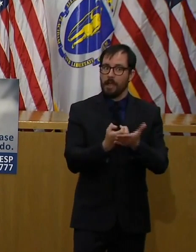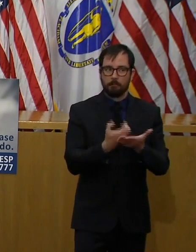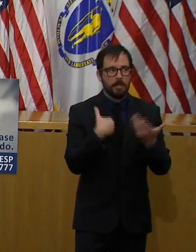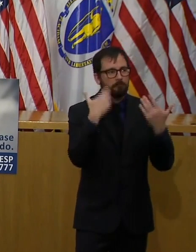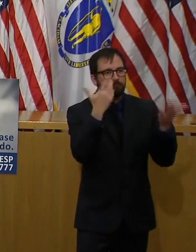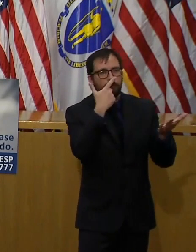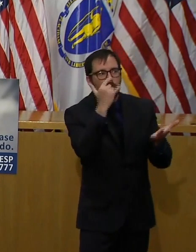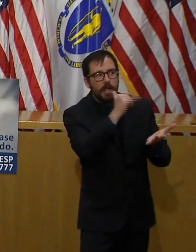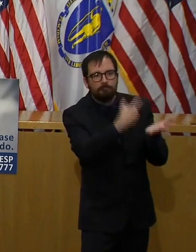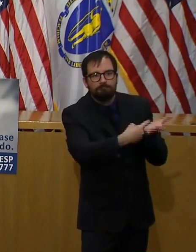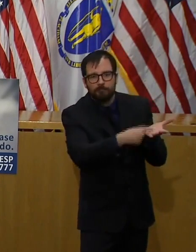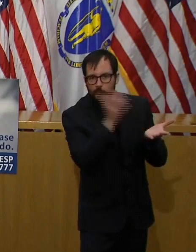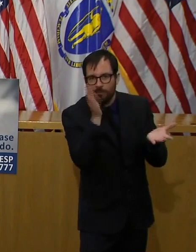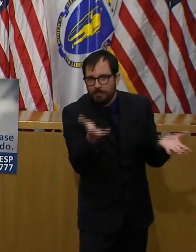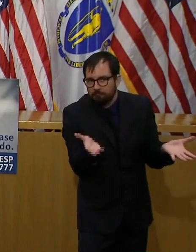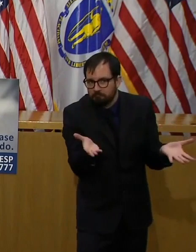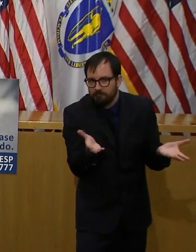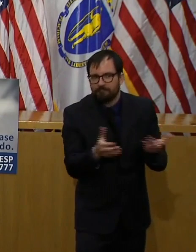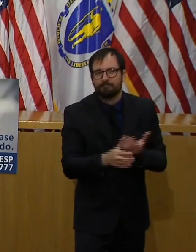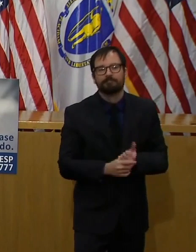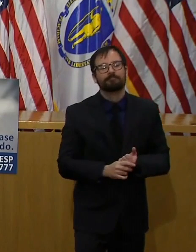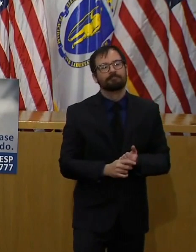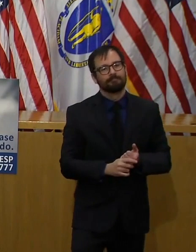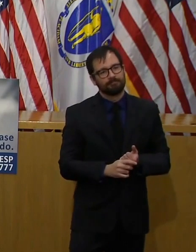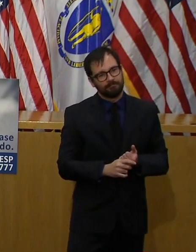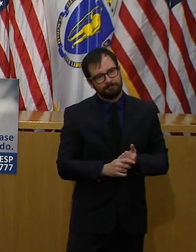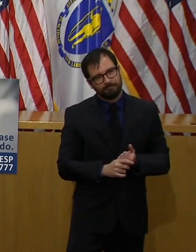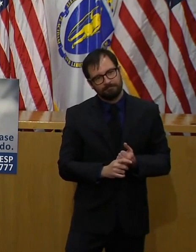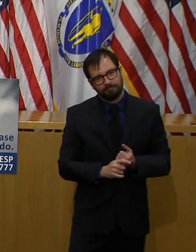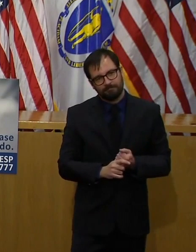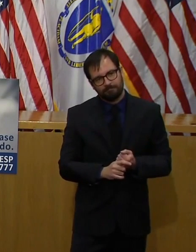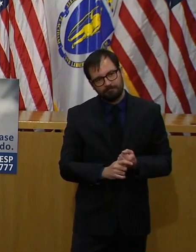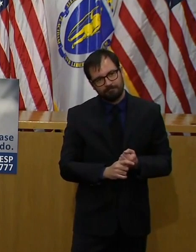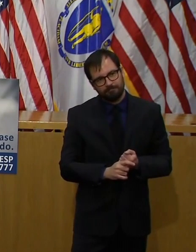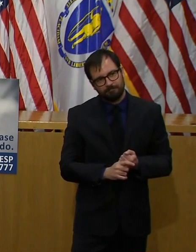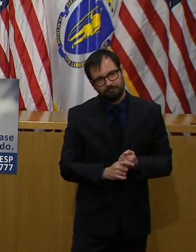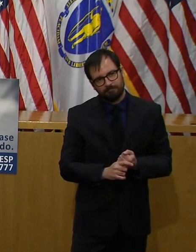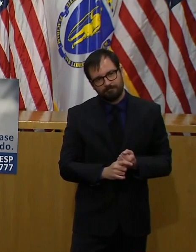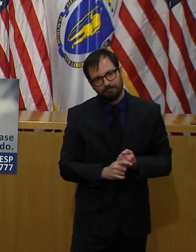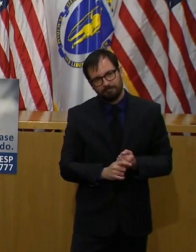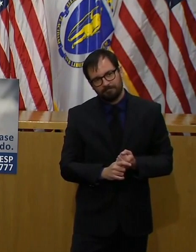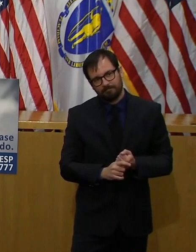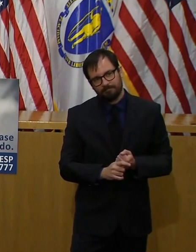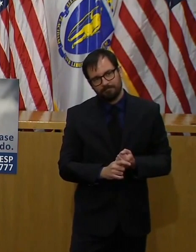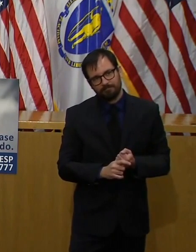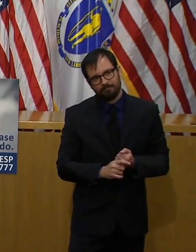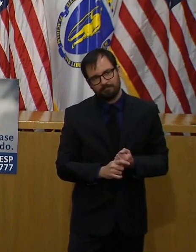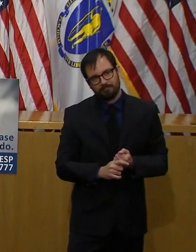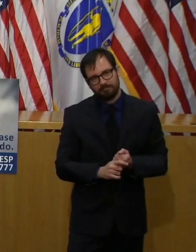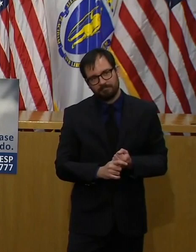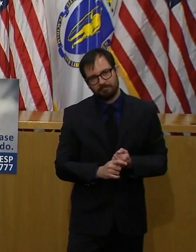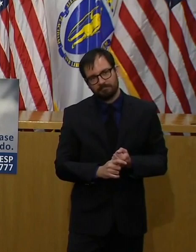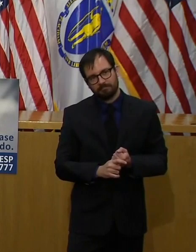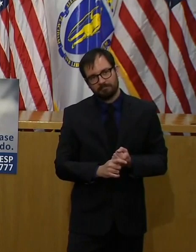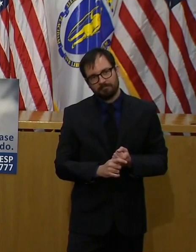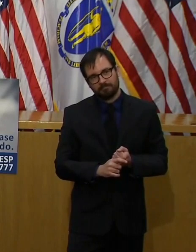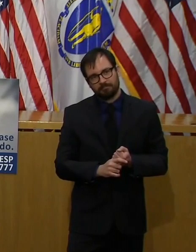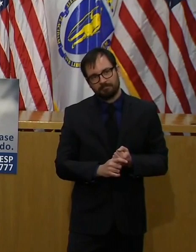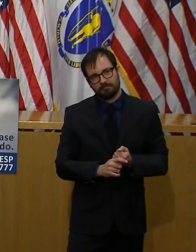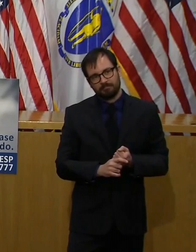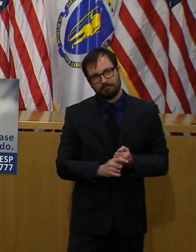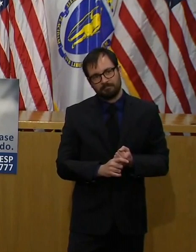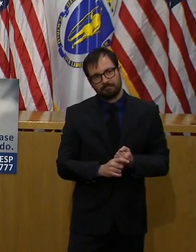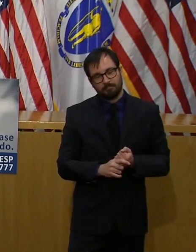their proposal on the economy was coming later today. Obviously, if that issue comes up, it'll be one